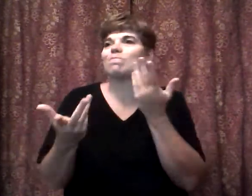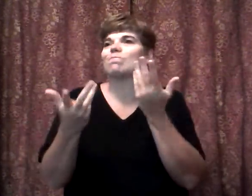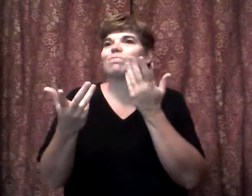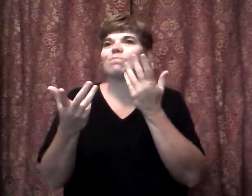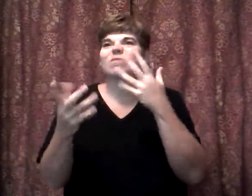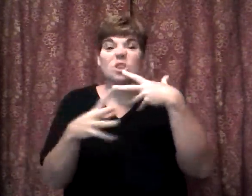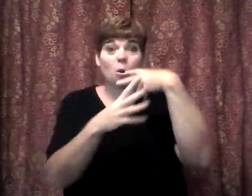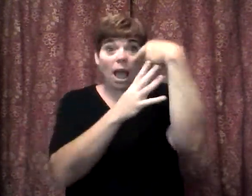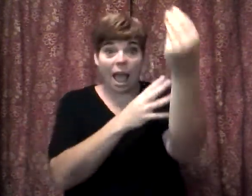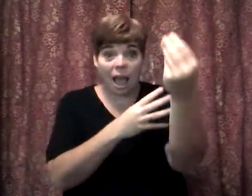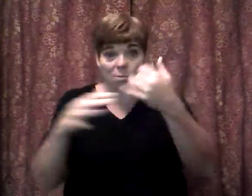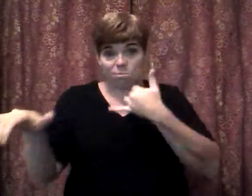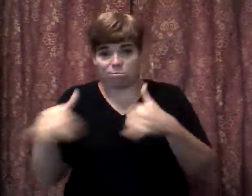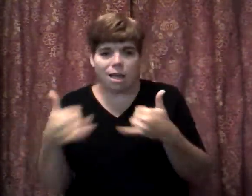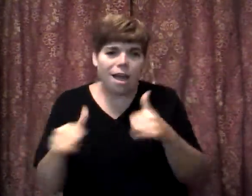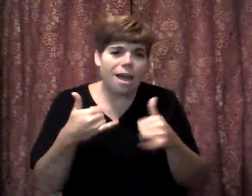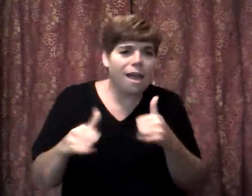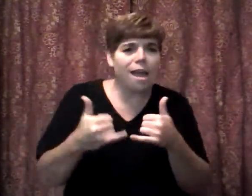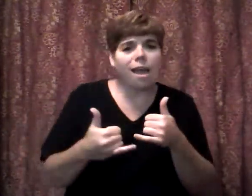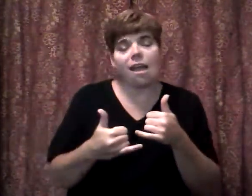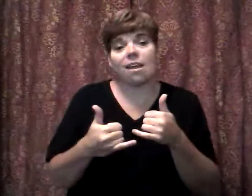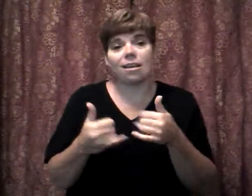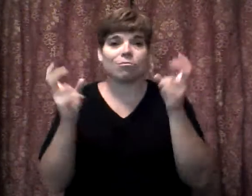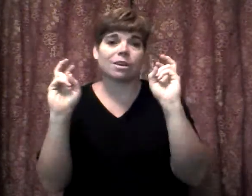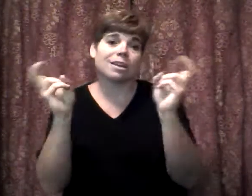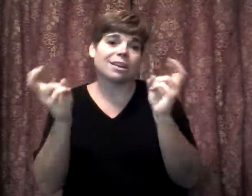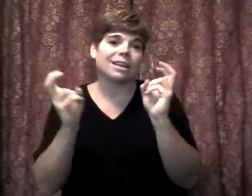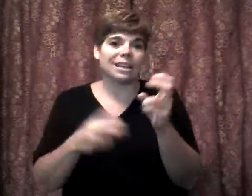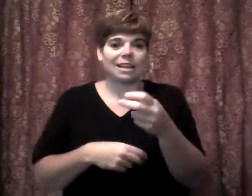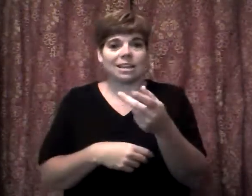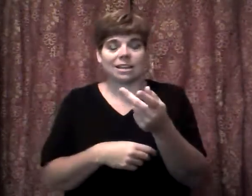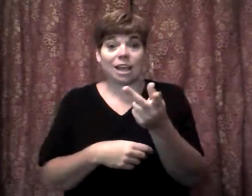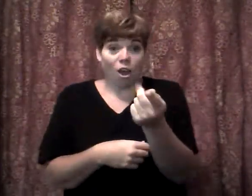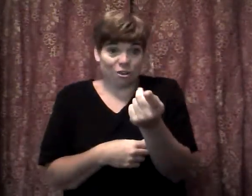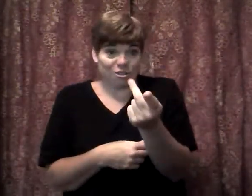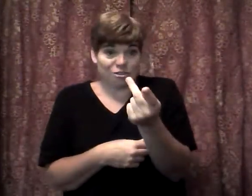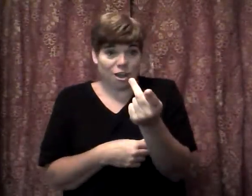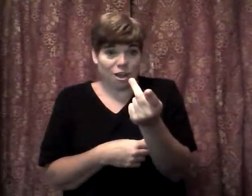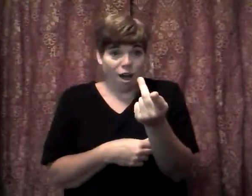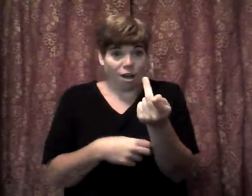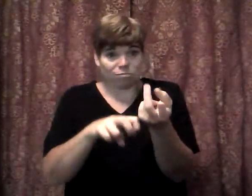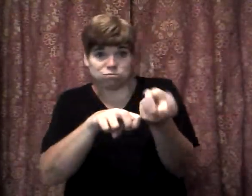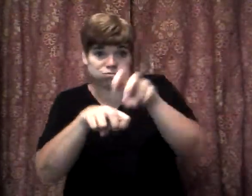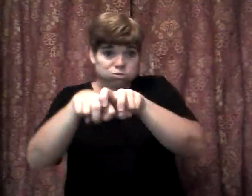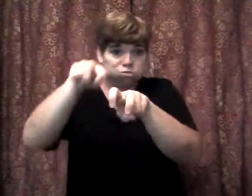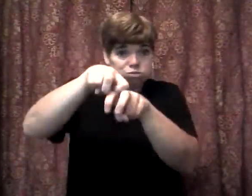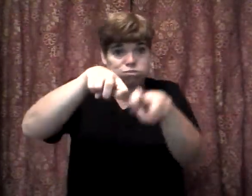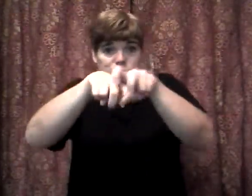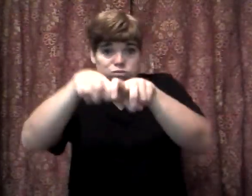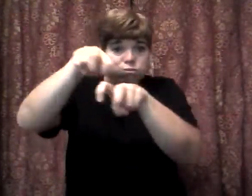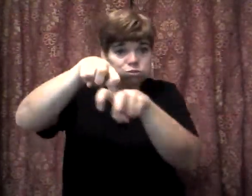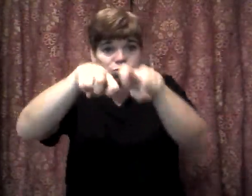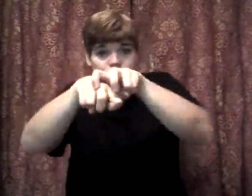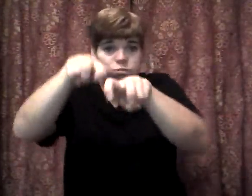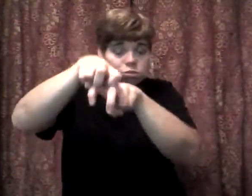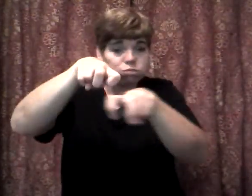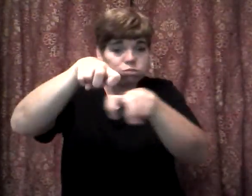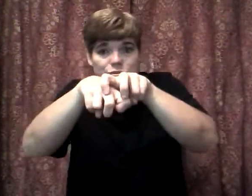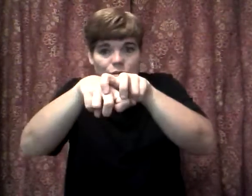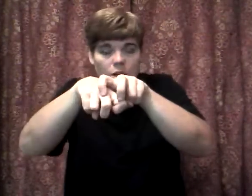ever been in a dog pile at recess, everybody goes, dog pile, and they start jumping on one another. Well, the people at